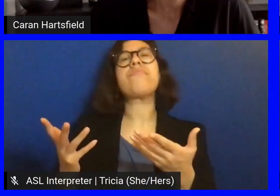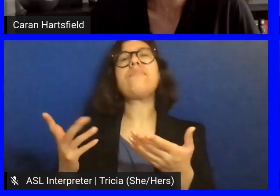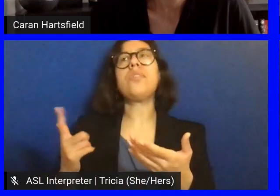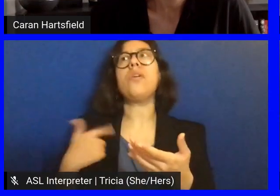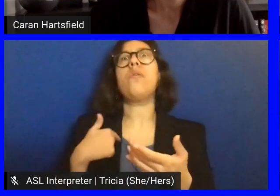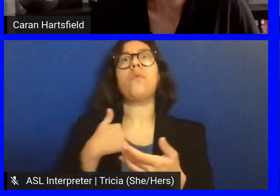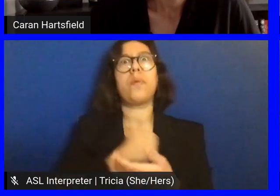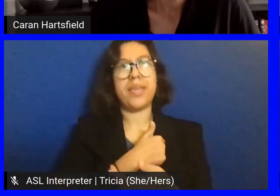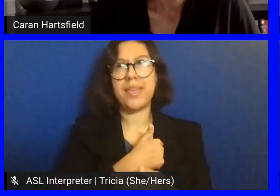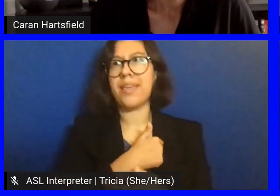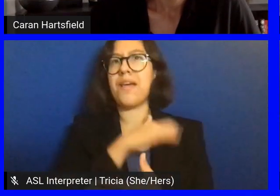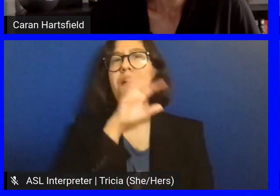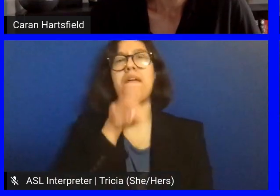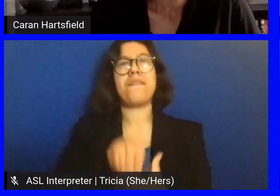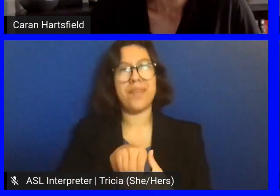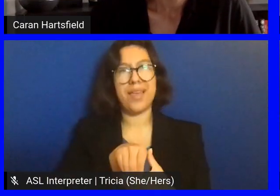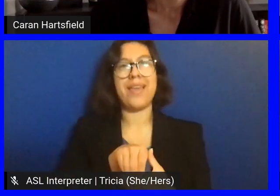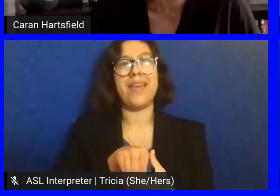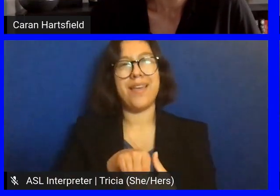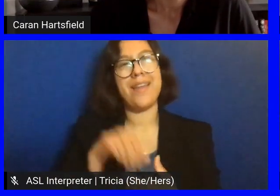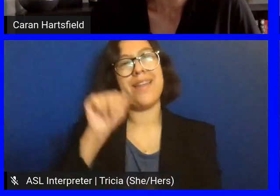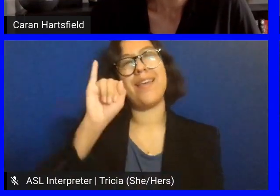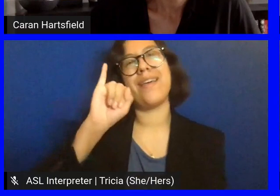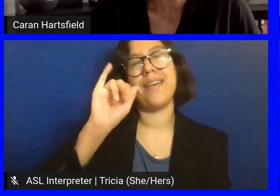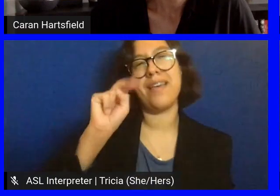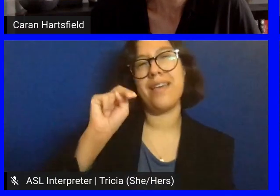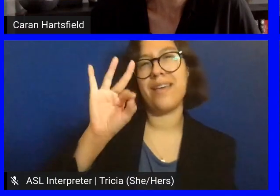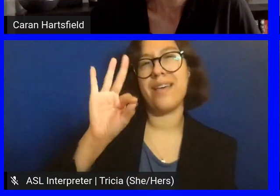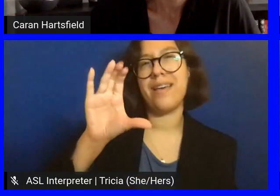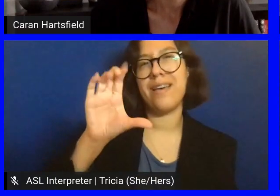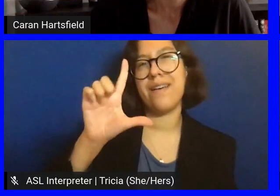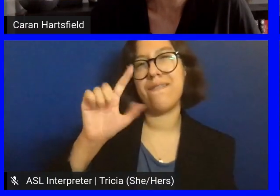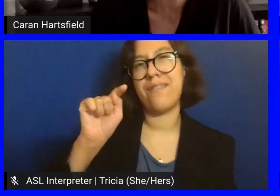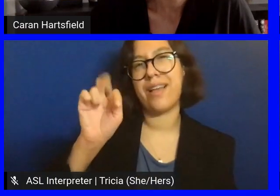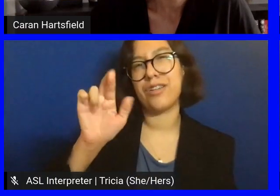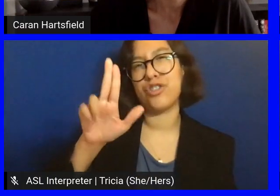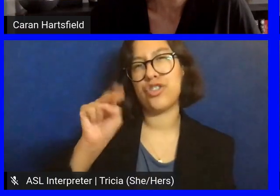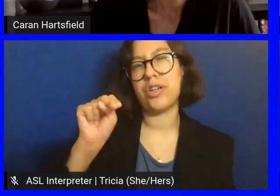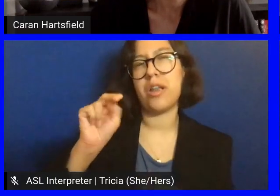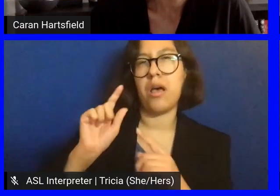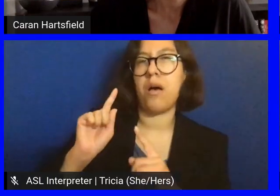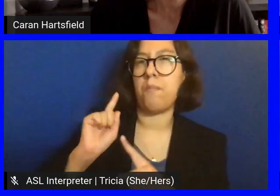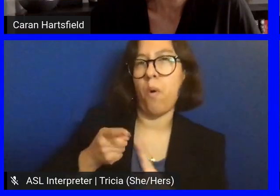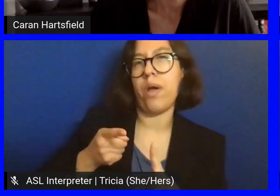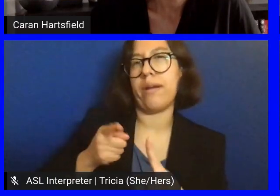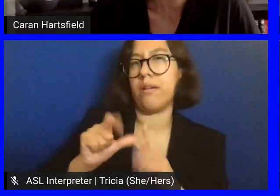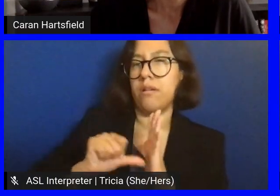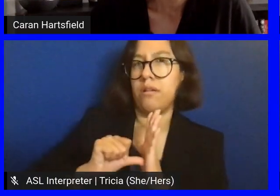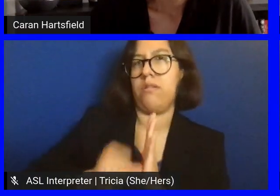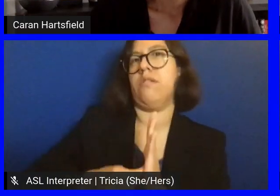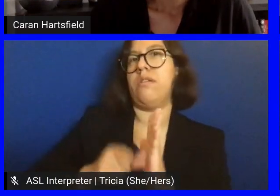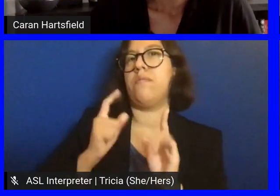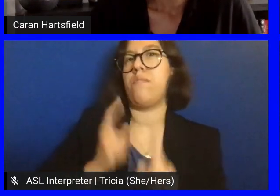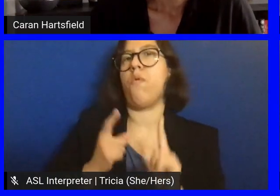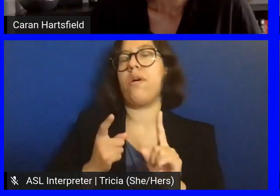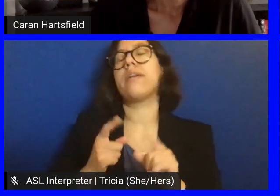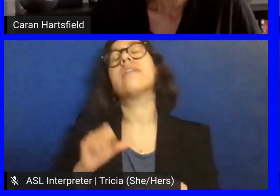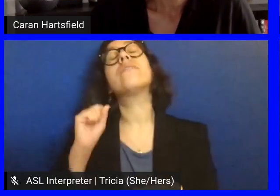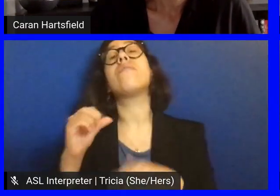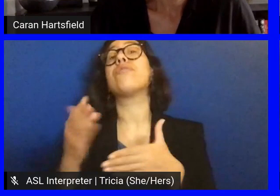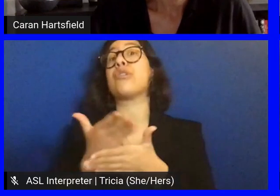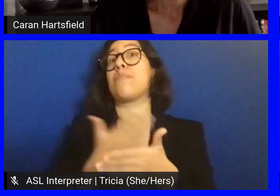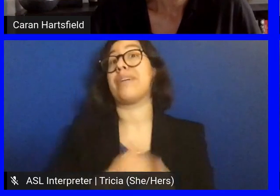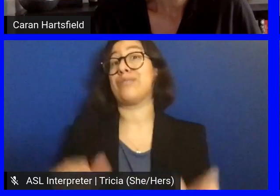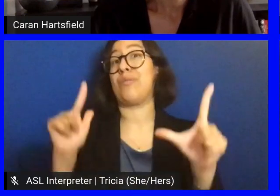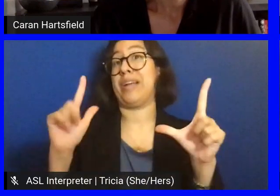in an actual inflection point. That's what 2020 is. But I would like to share my screen